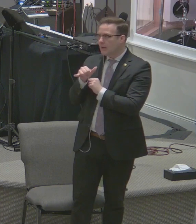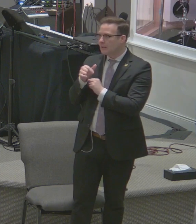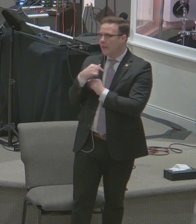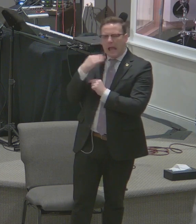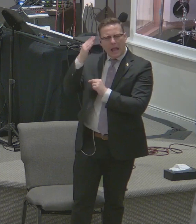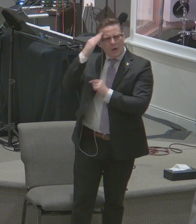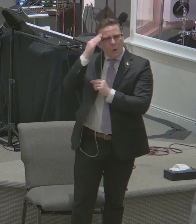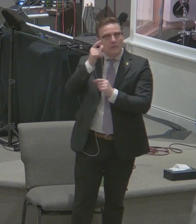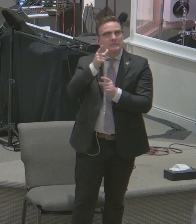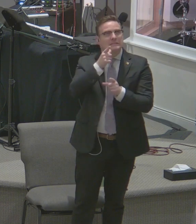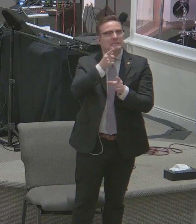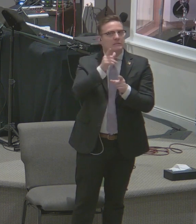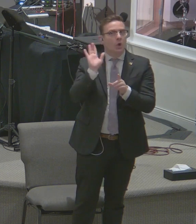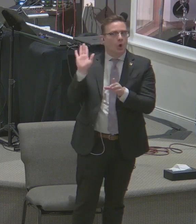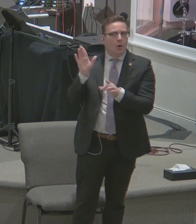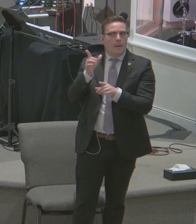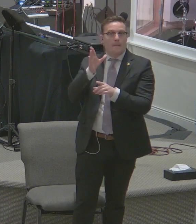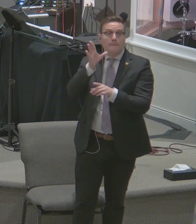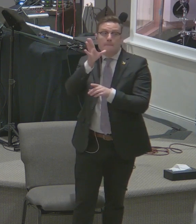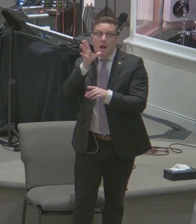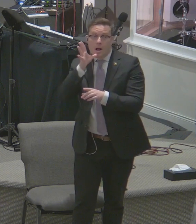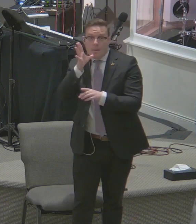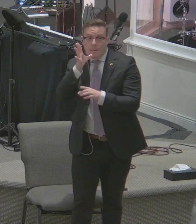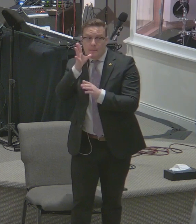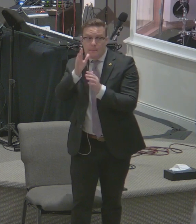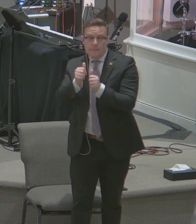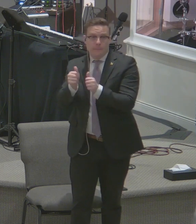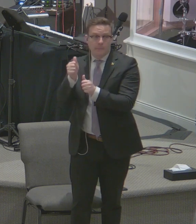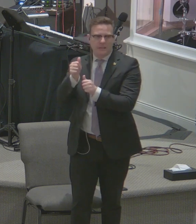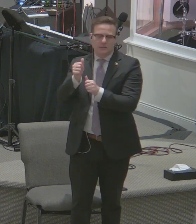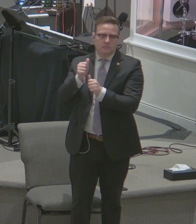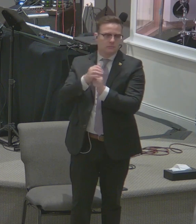know that Sister Jantz was dangerous.